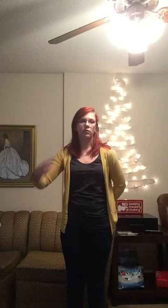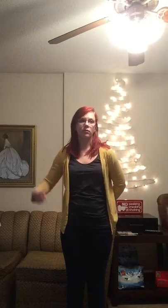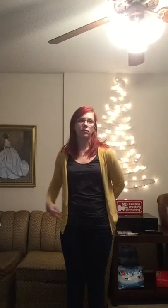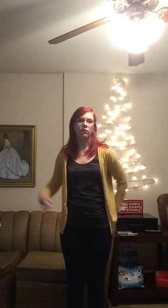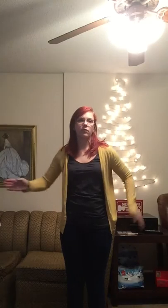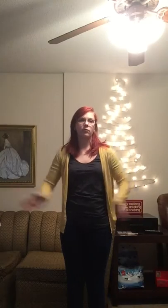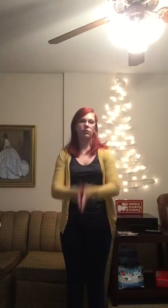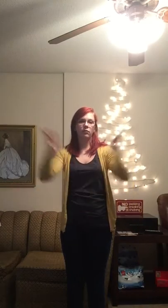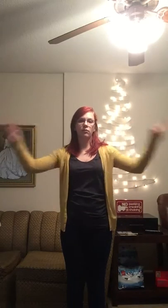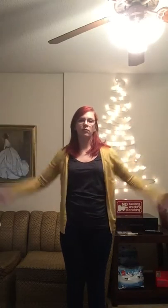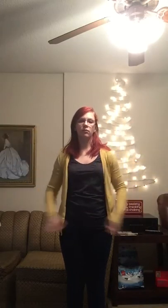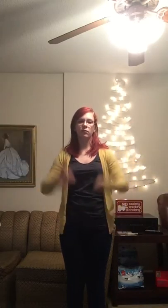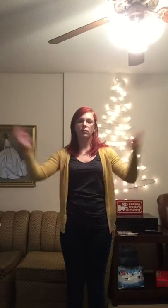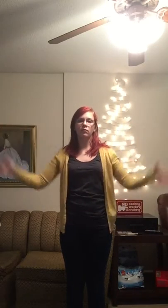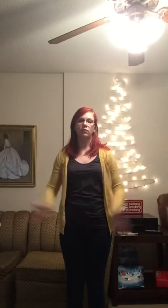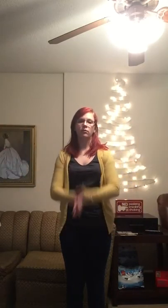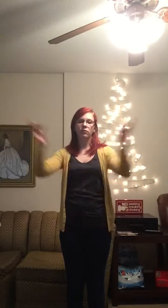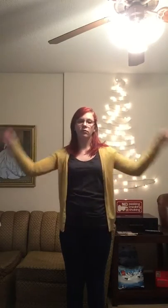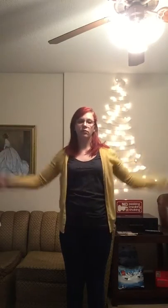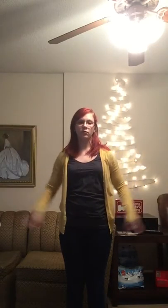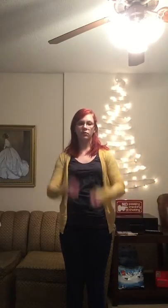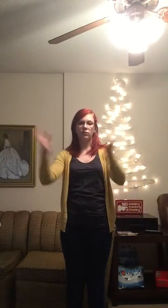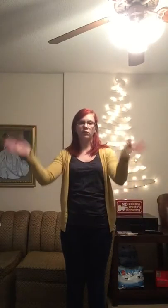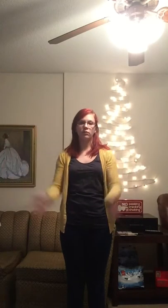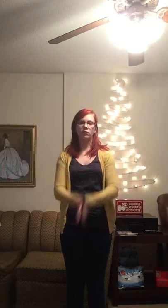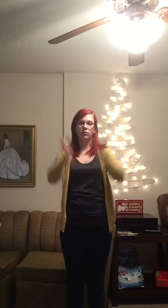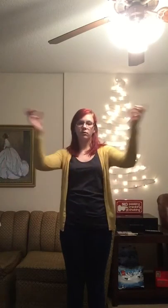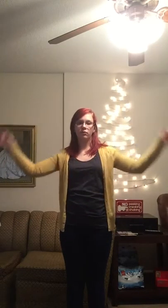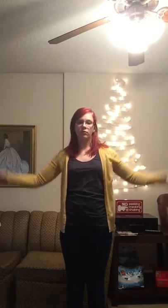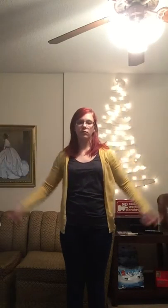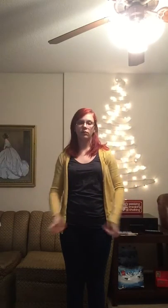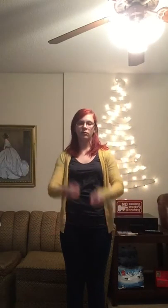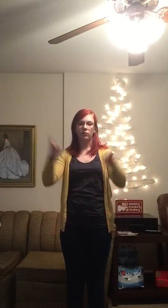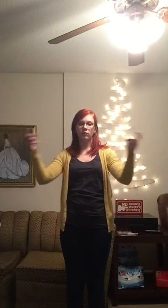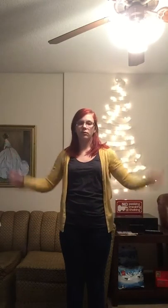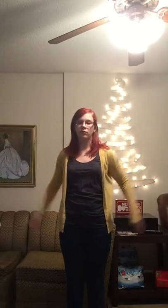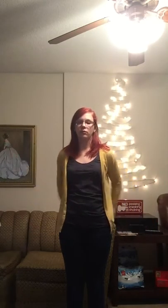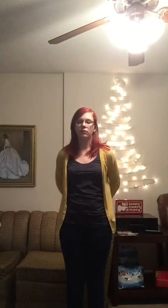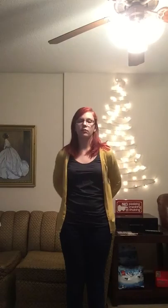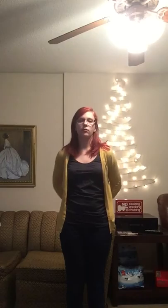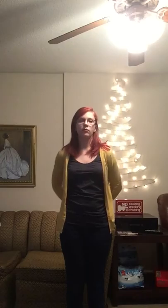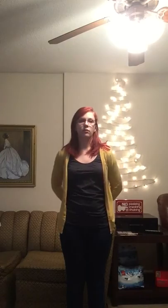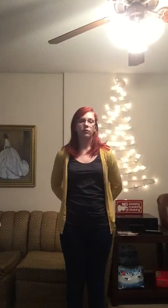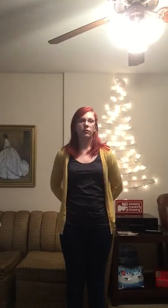when he